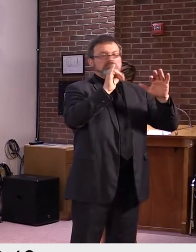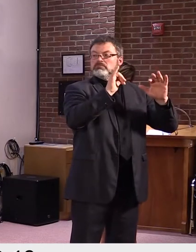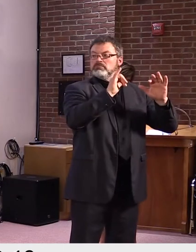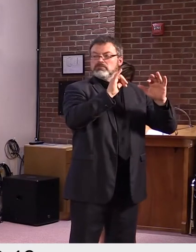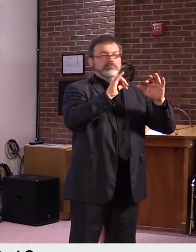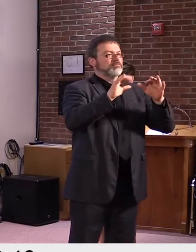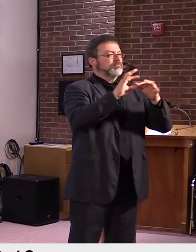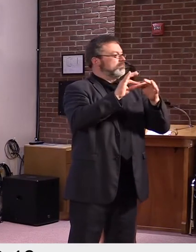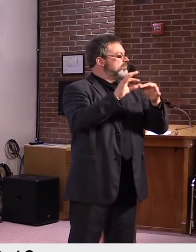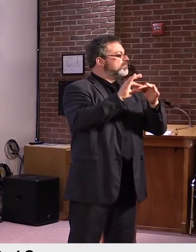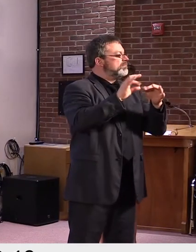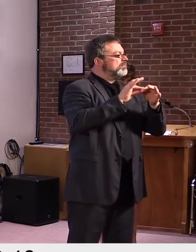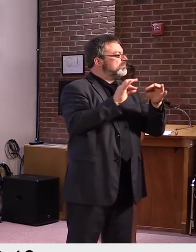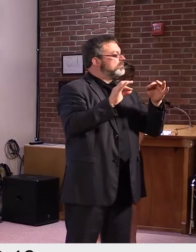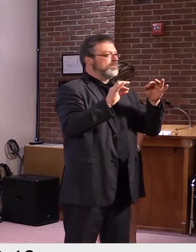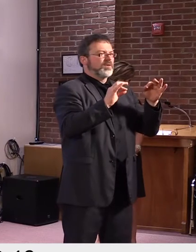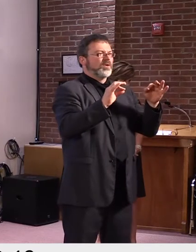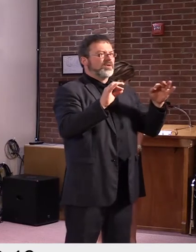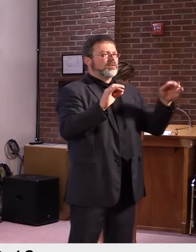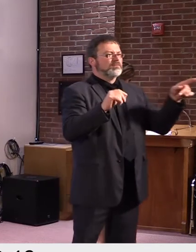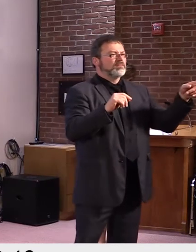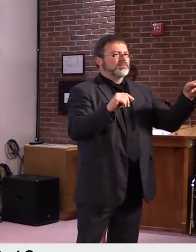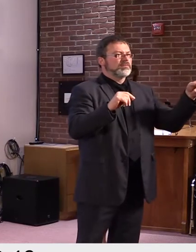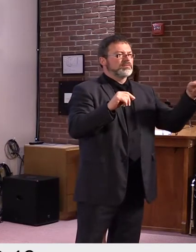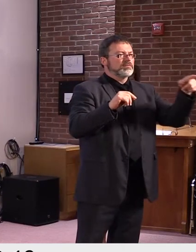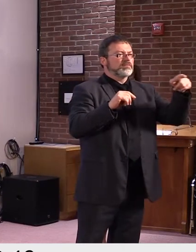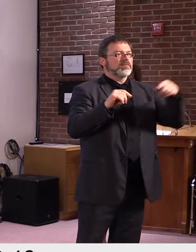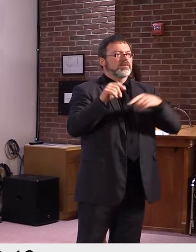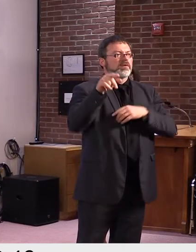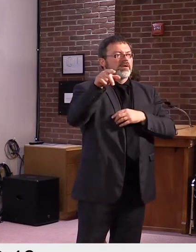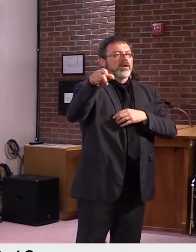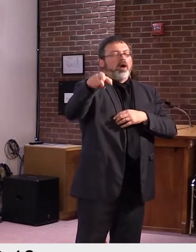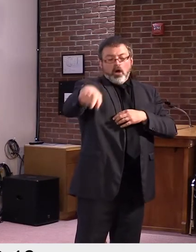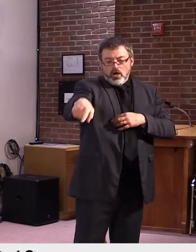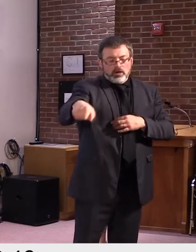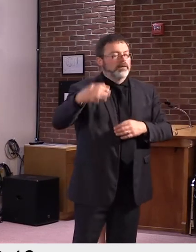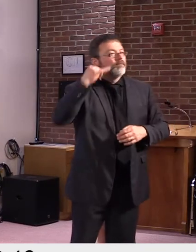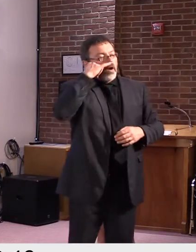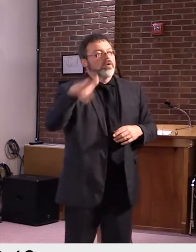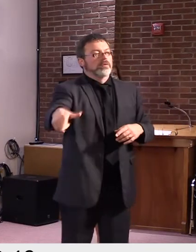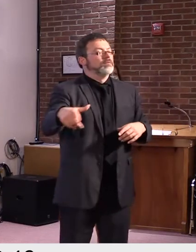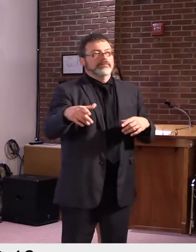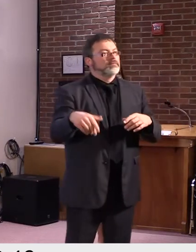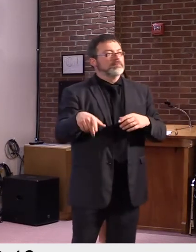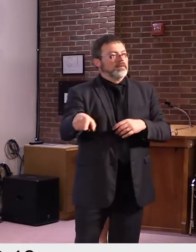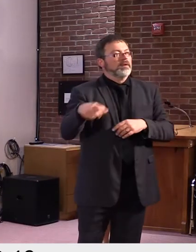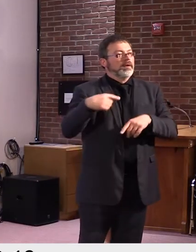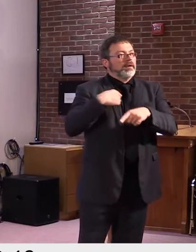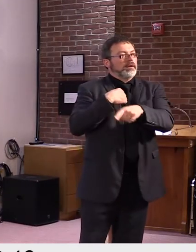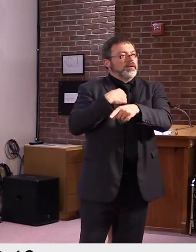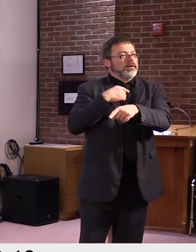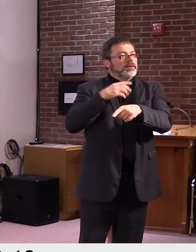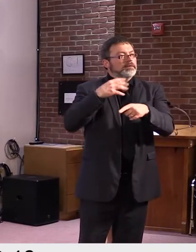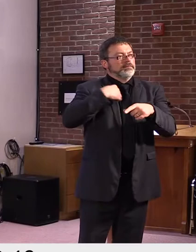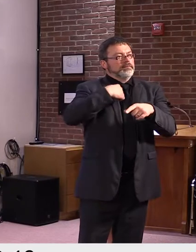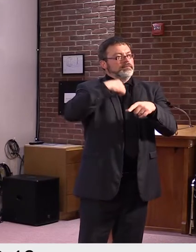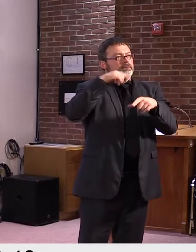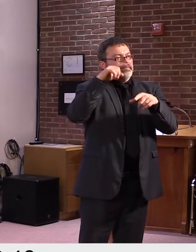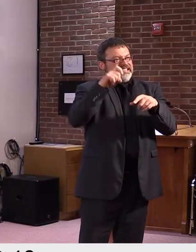those businesses that are struggling. This is an annual determination, so it follows an annual recalculation.